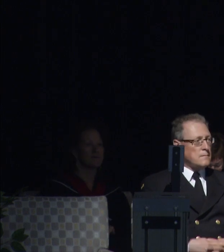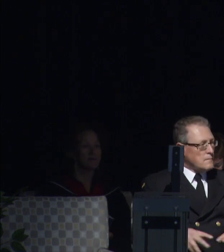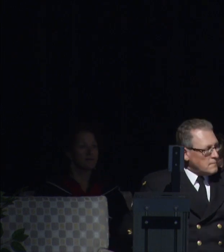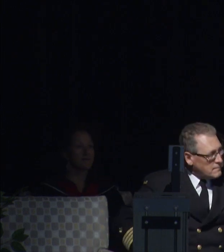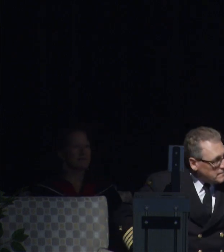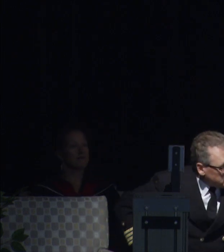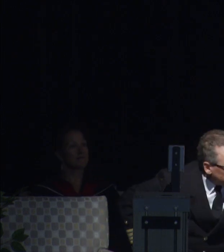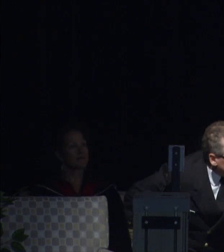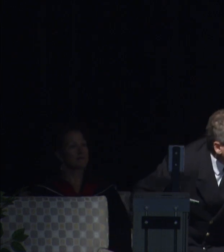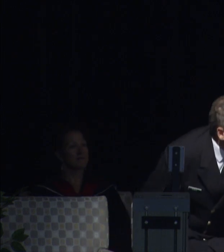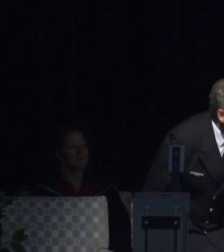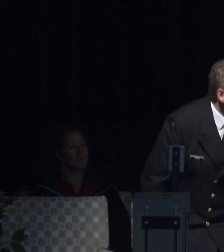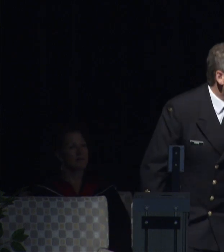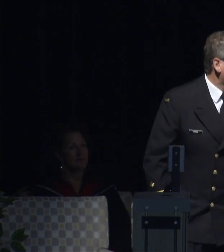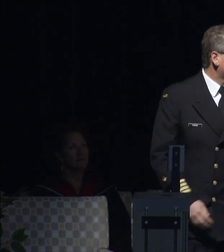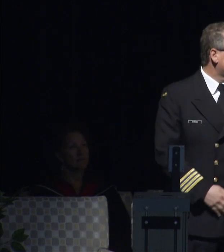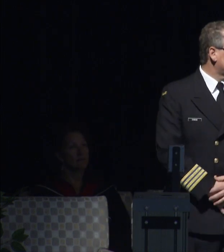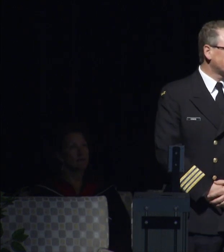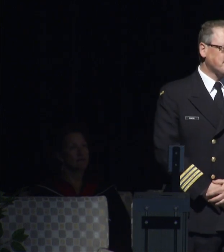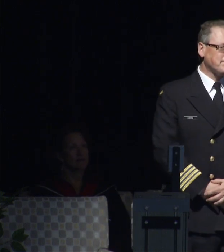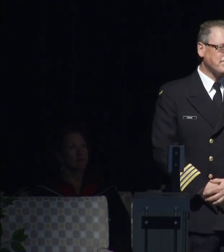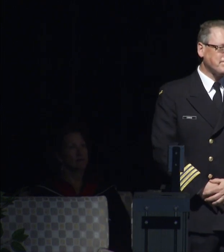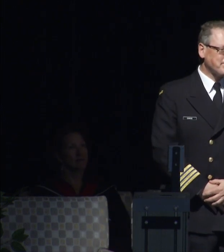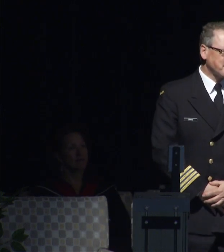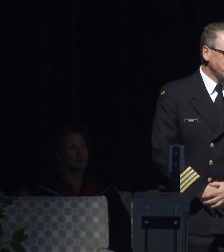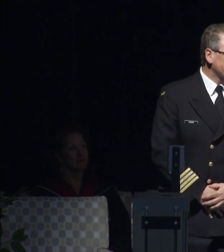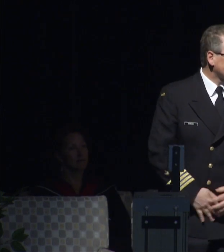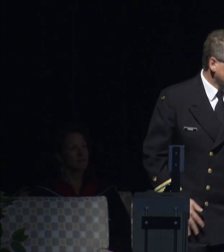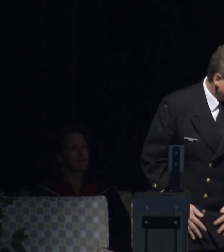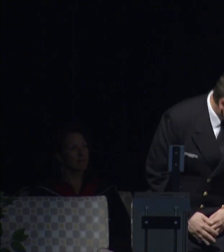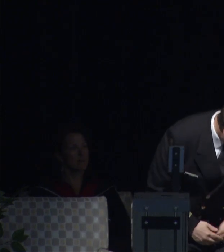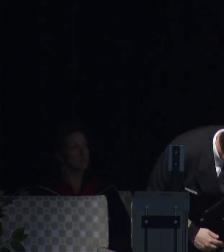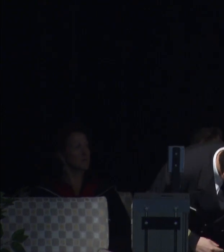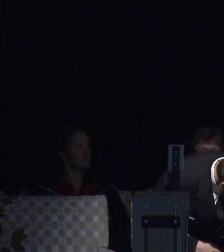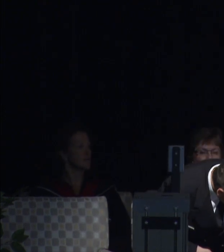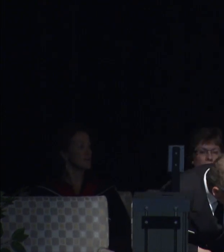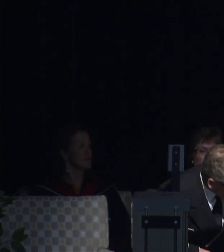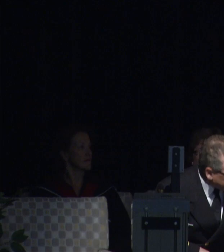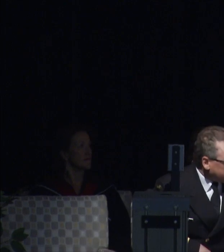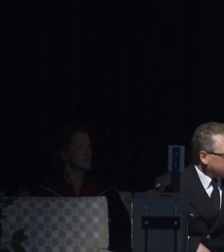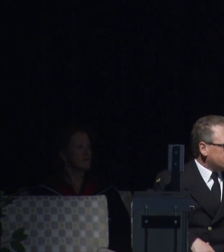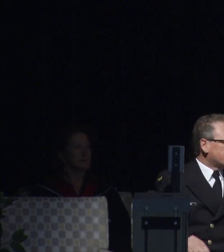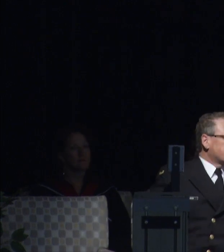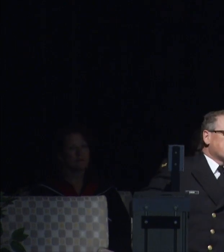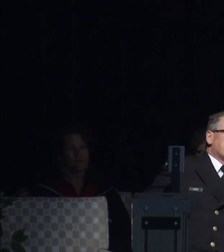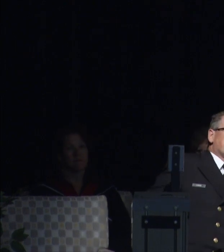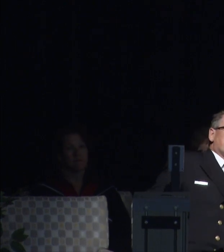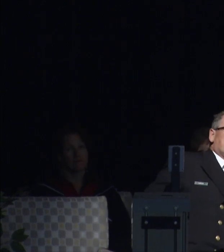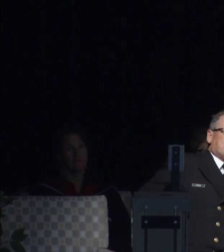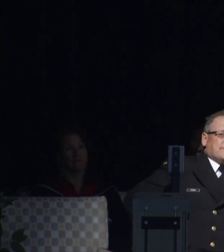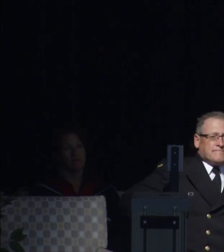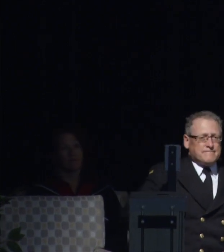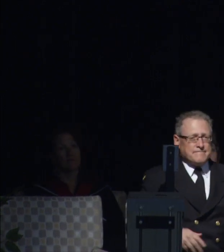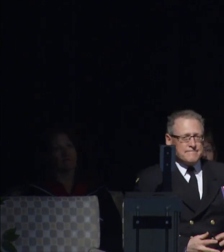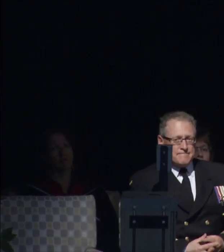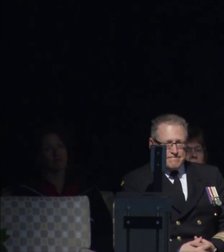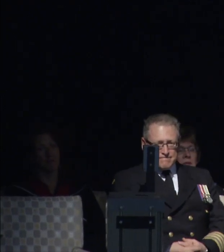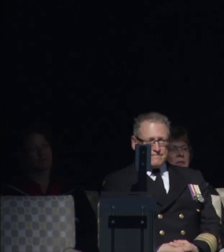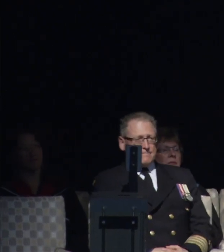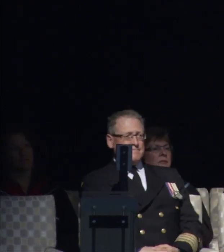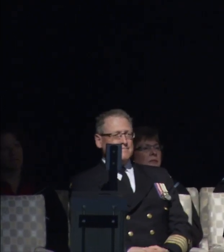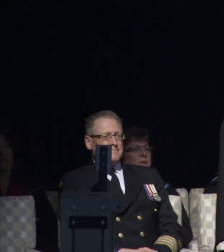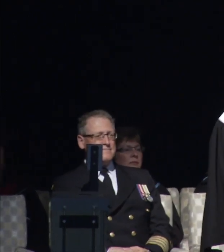Louis Guimond, Director of Studies, Canadian Coast Guard College. Carol Fox, Executive Director,